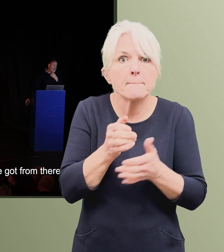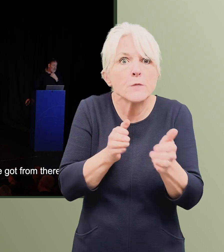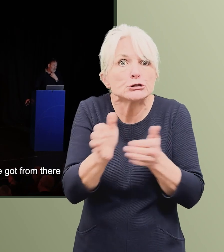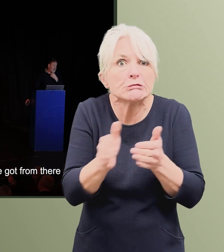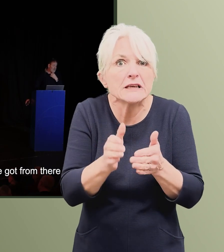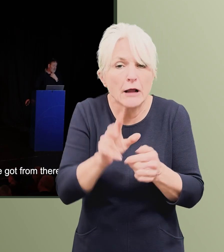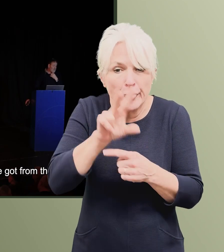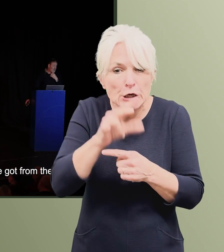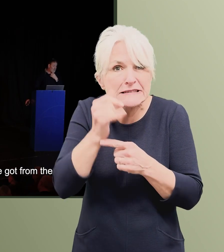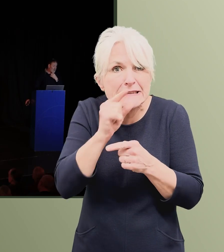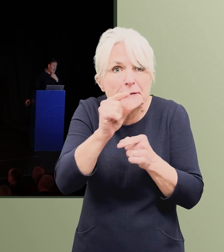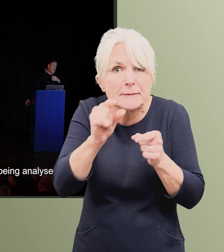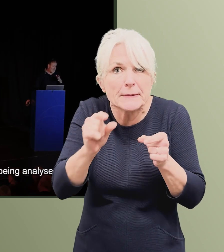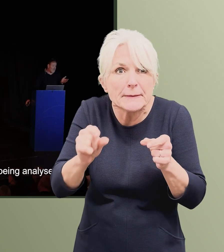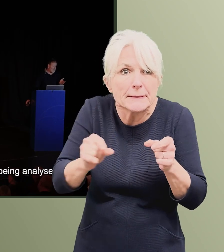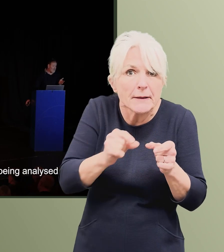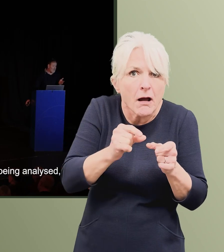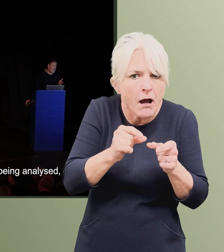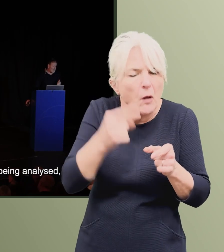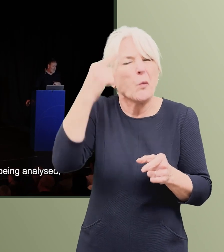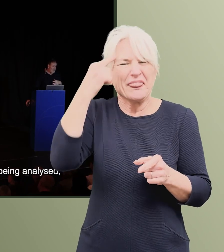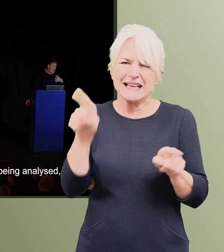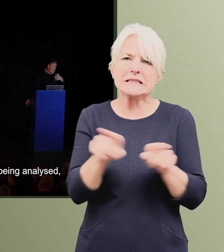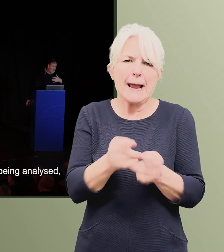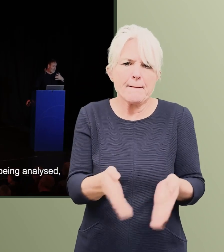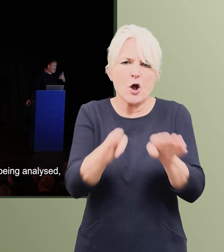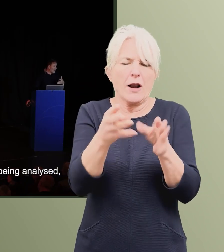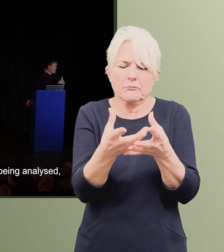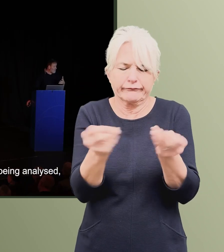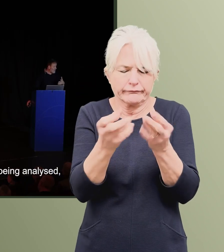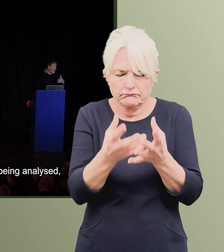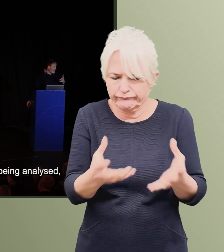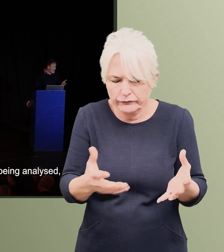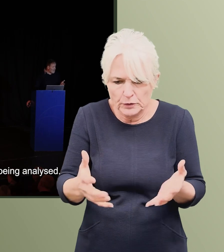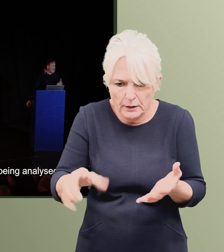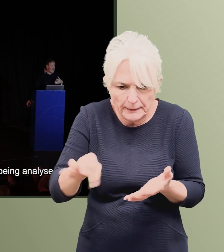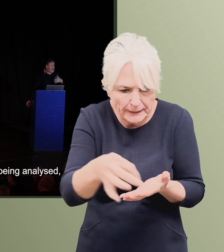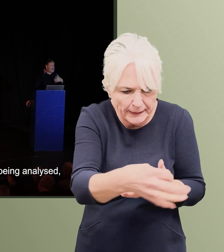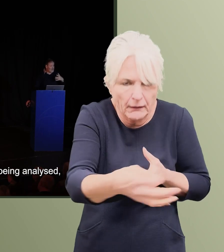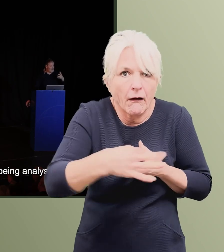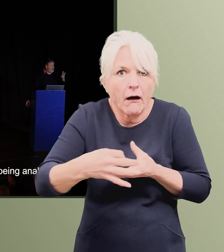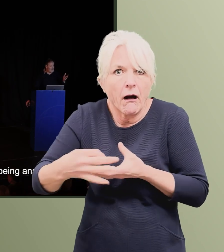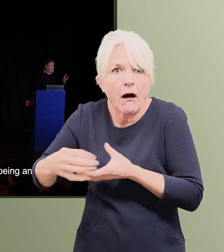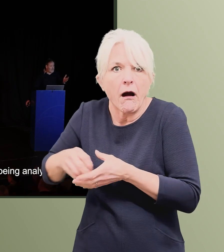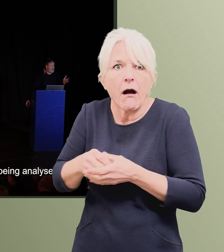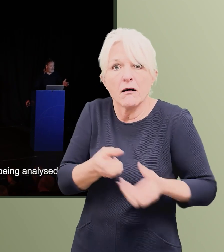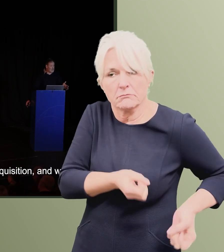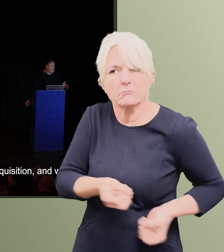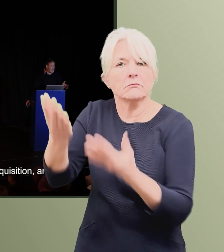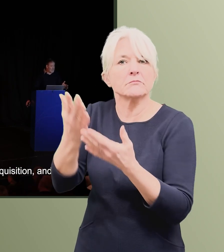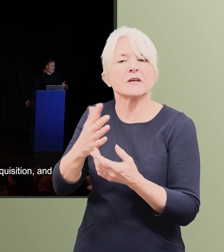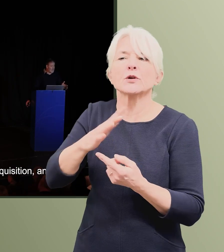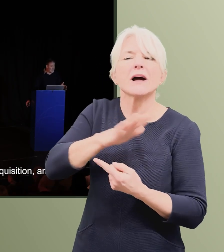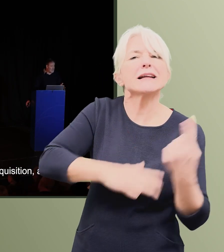about 36 pieces of pottery, we think, from the same pot. The pottery is now being analysed, and it has gone to the